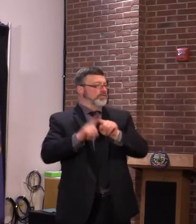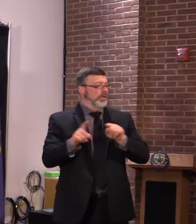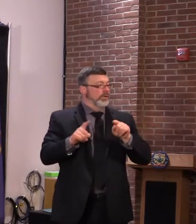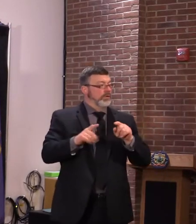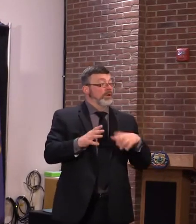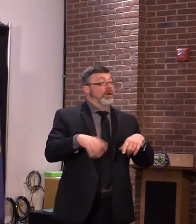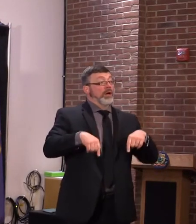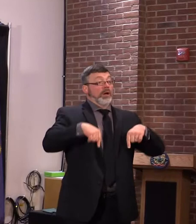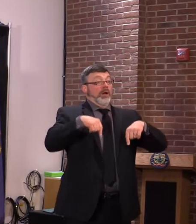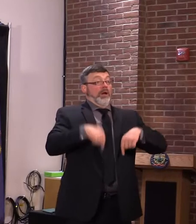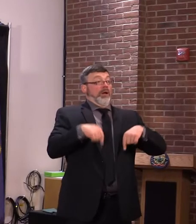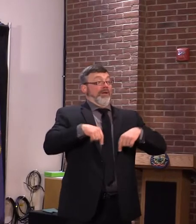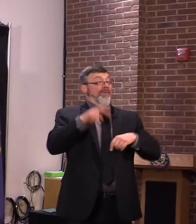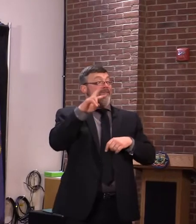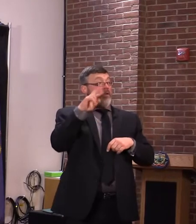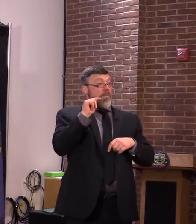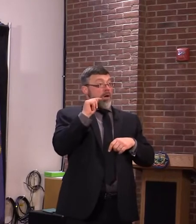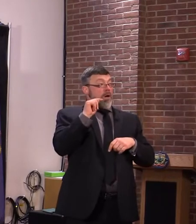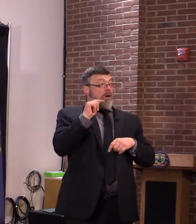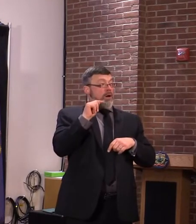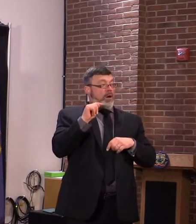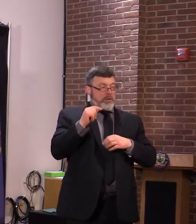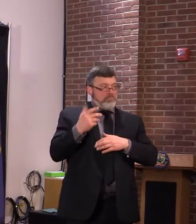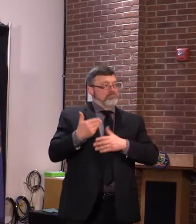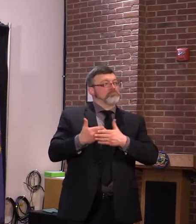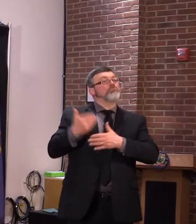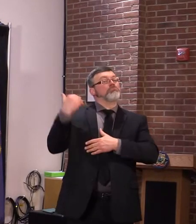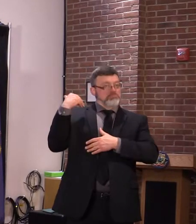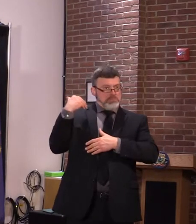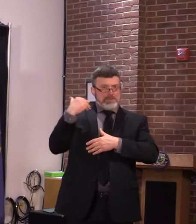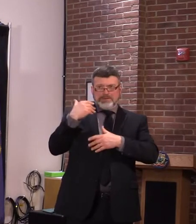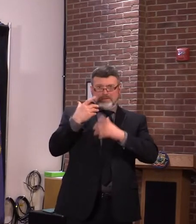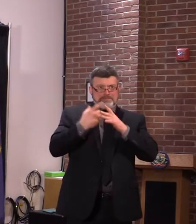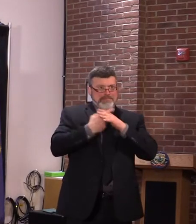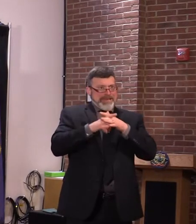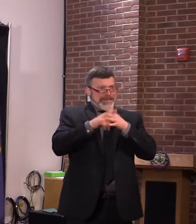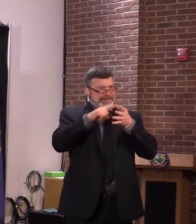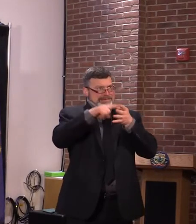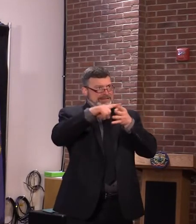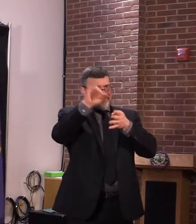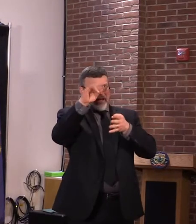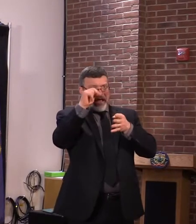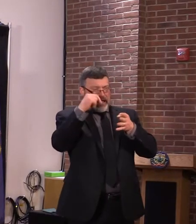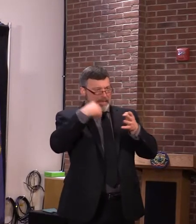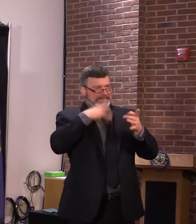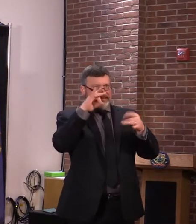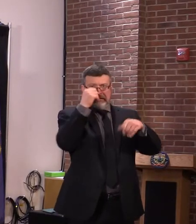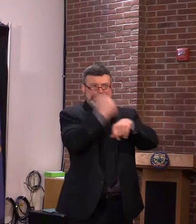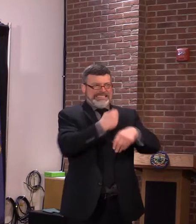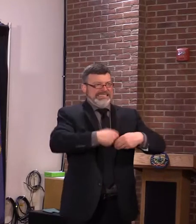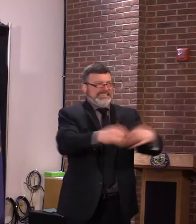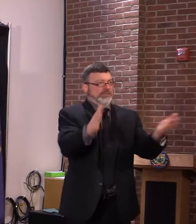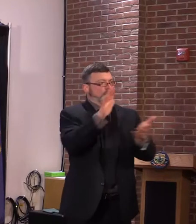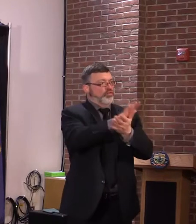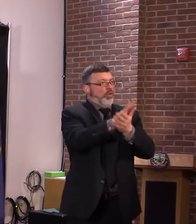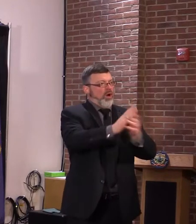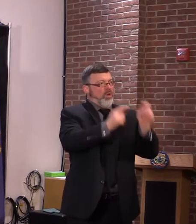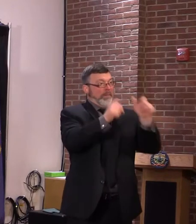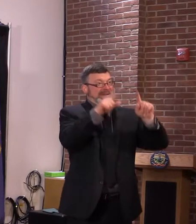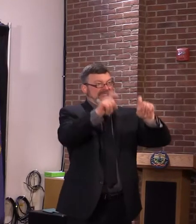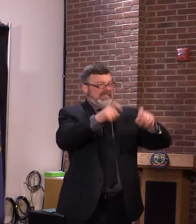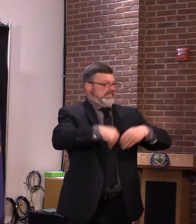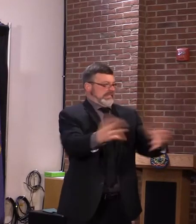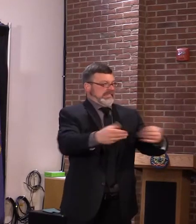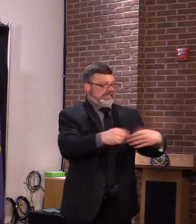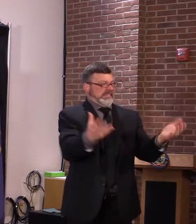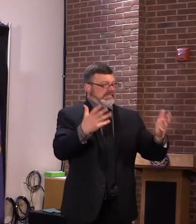rapid testing in schools and discontinued the slow, laborious, and increasingly ineffective process of